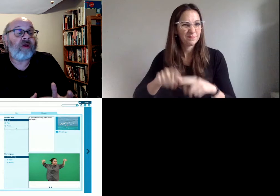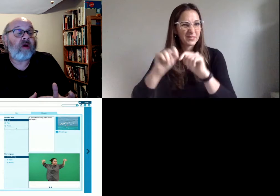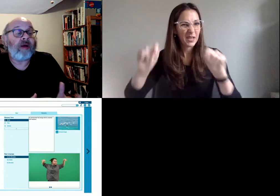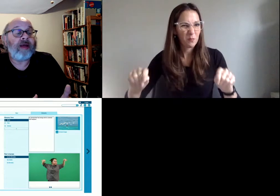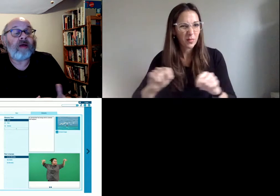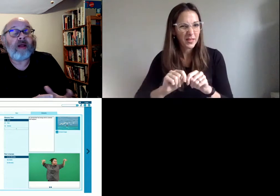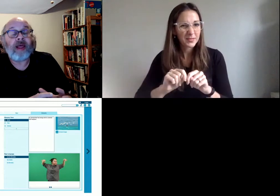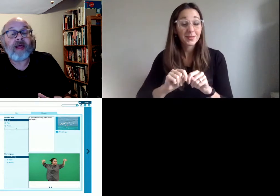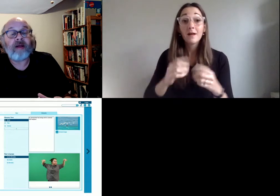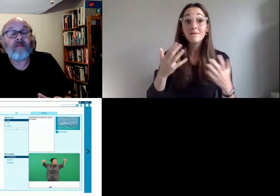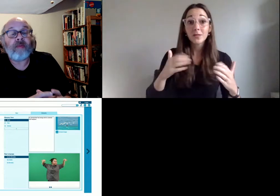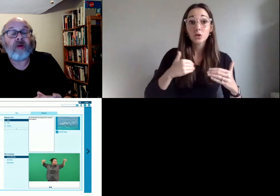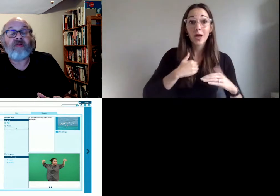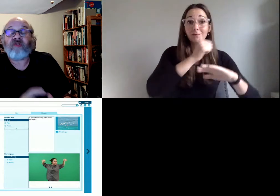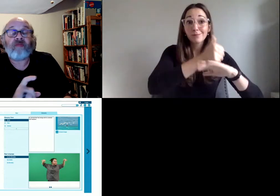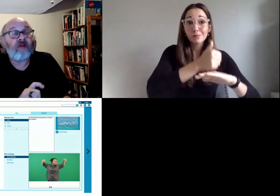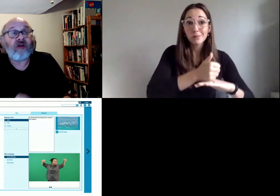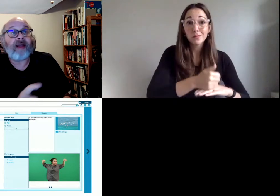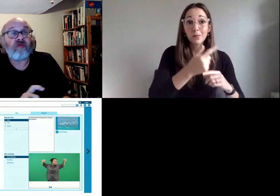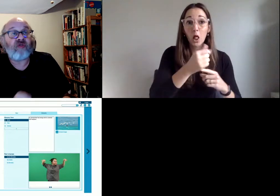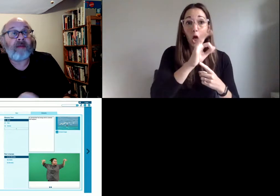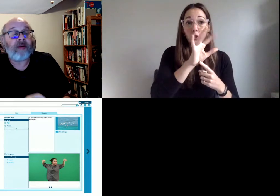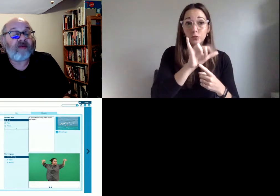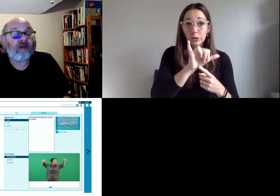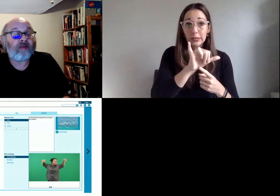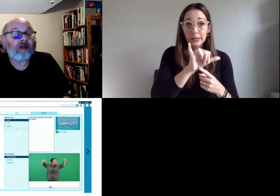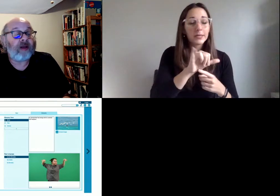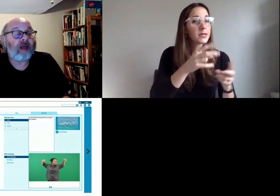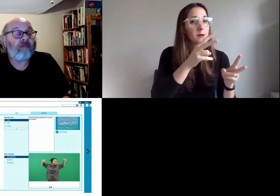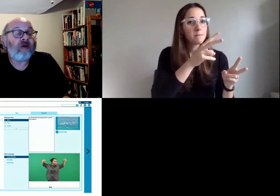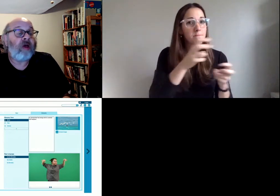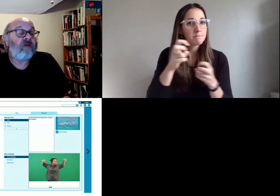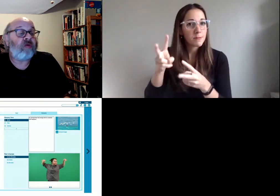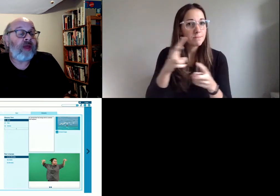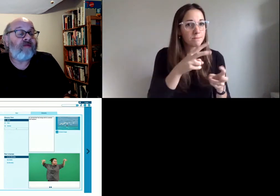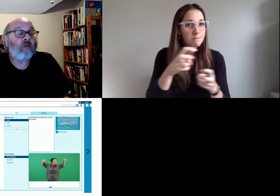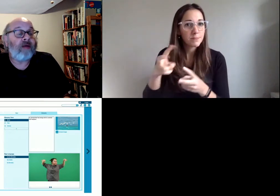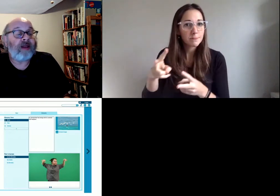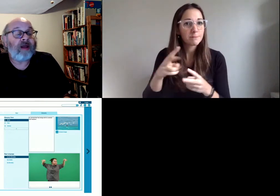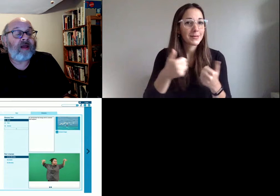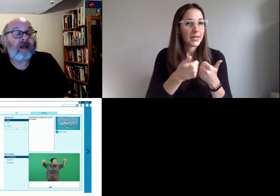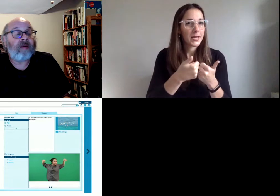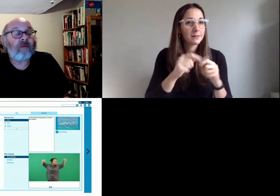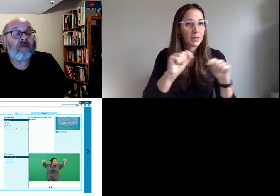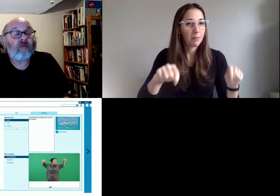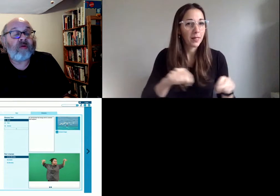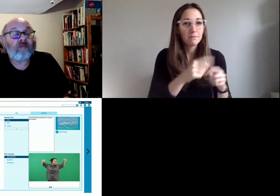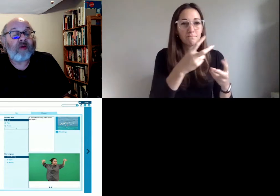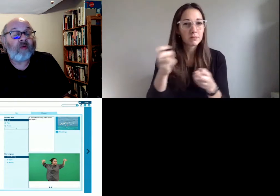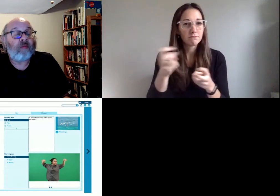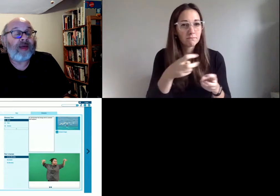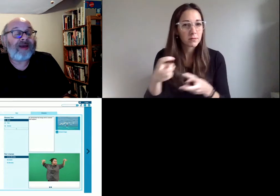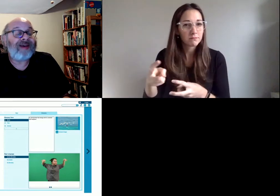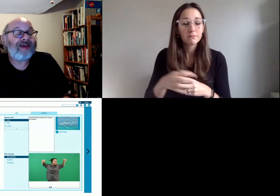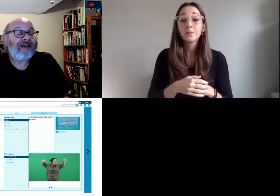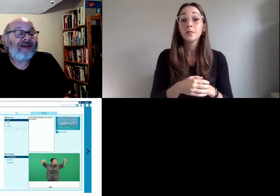you can go ahead and build just by dragging and dropping these templated games. So we have one where the